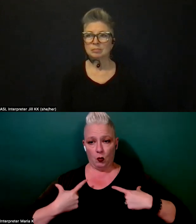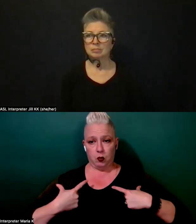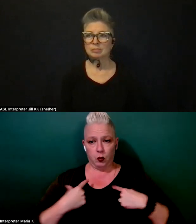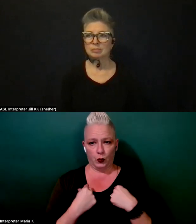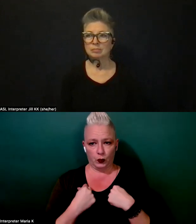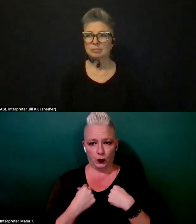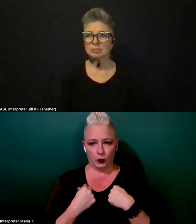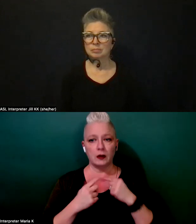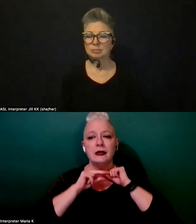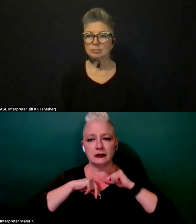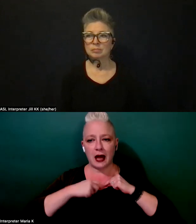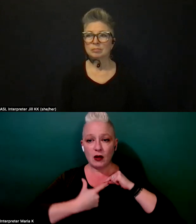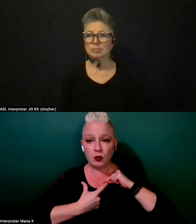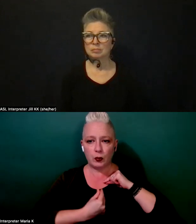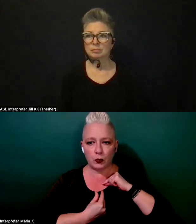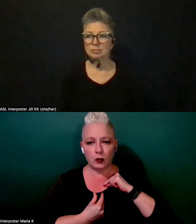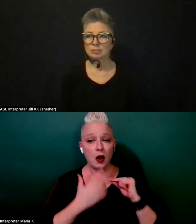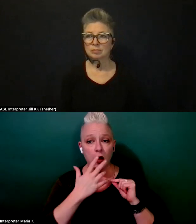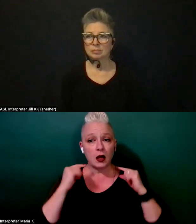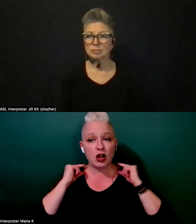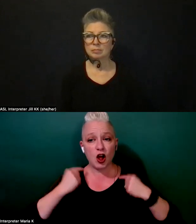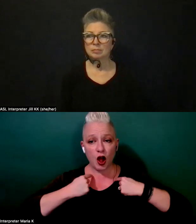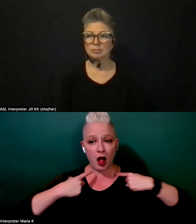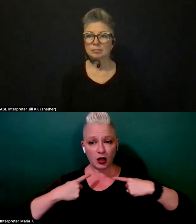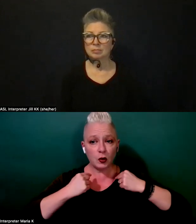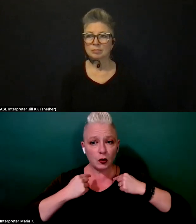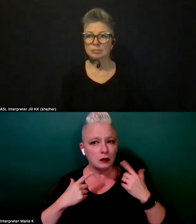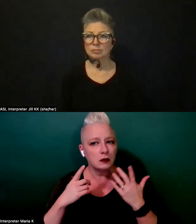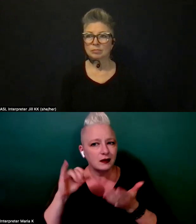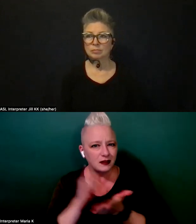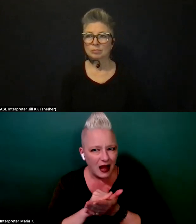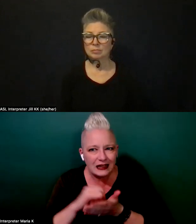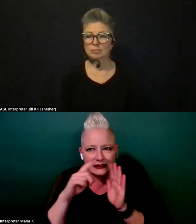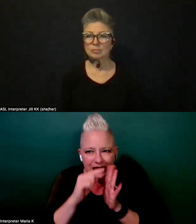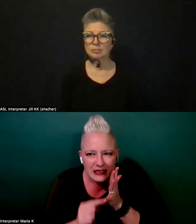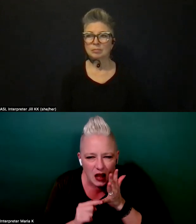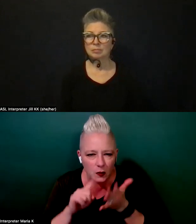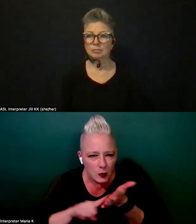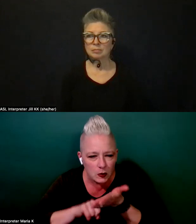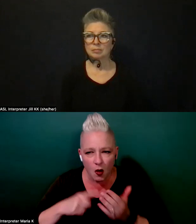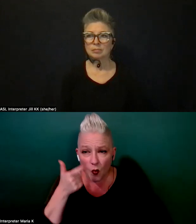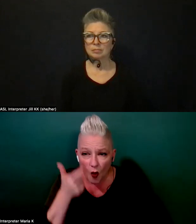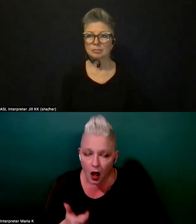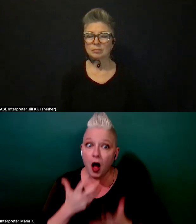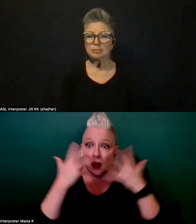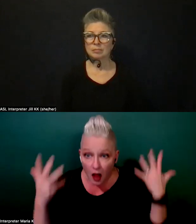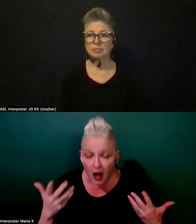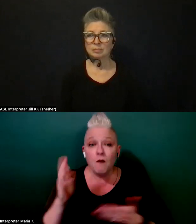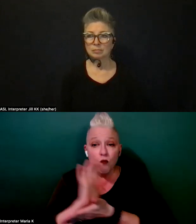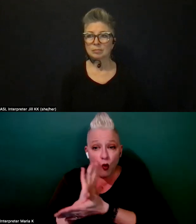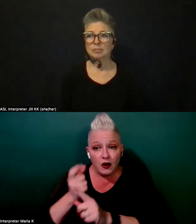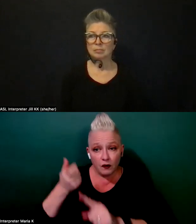size of the tie and the size of the collar. So I was really digging into all of those details and watching a lot of 1940s